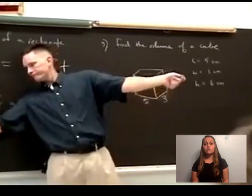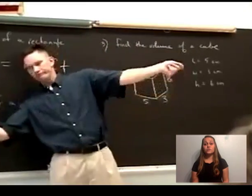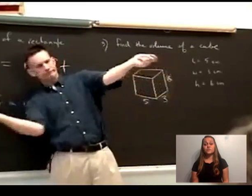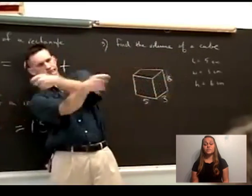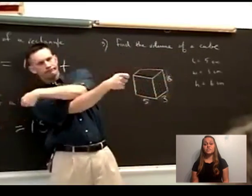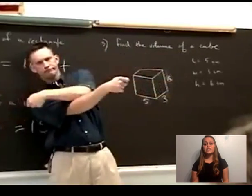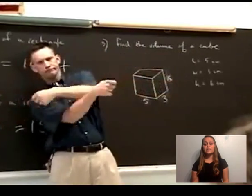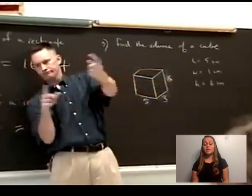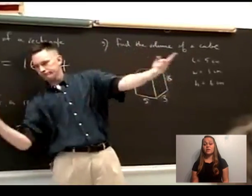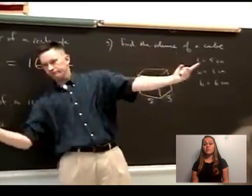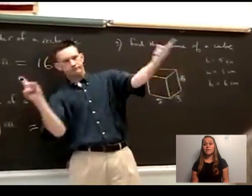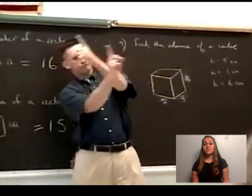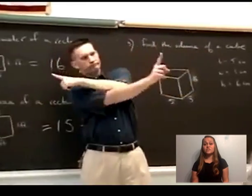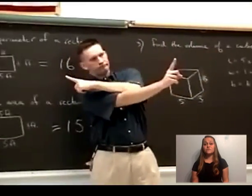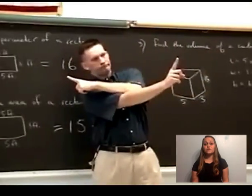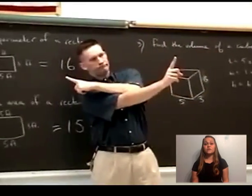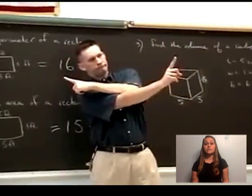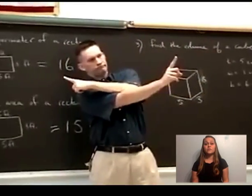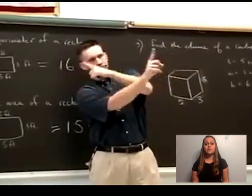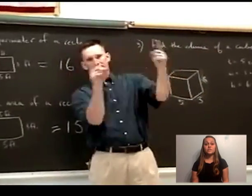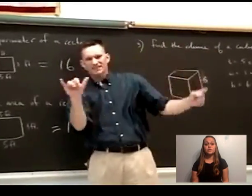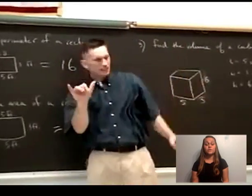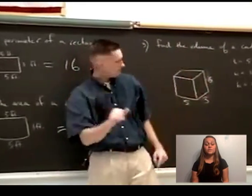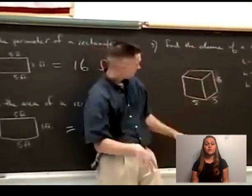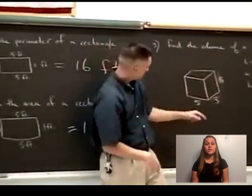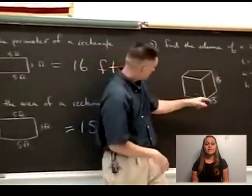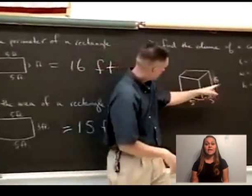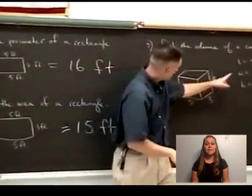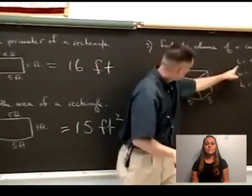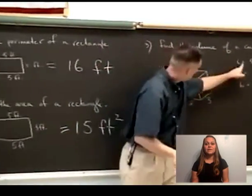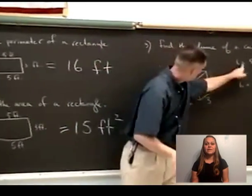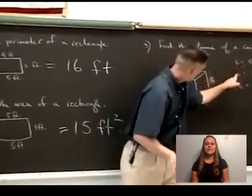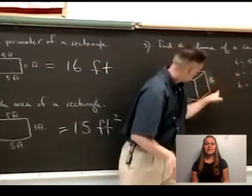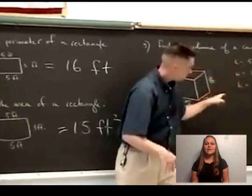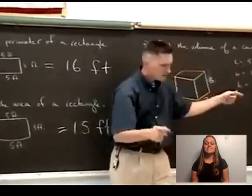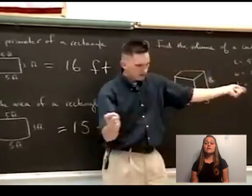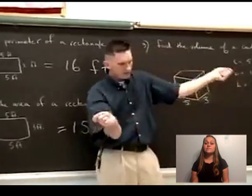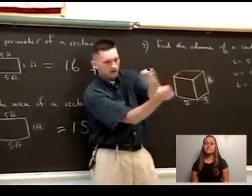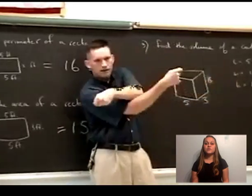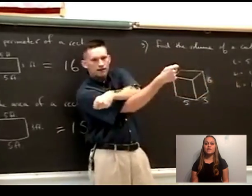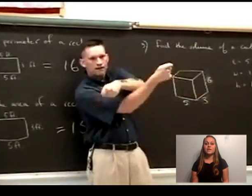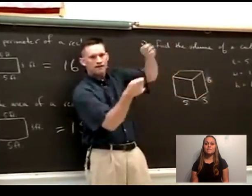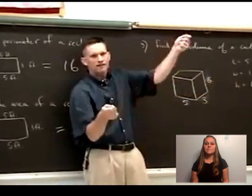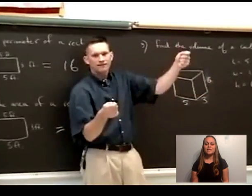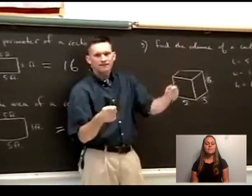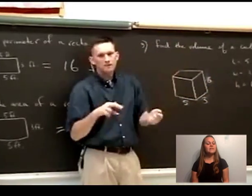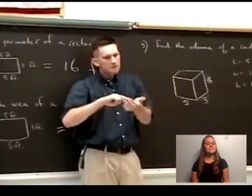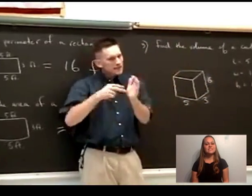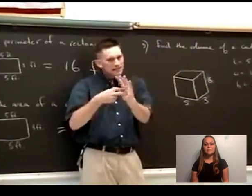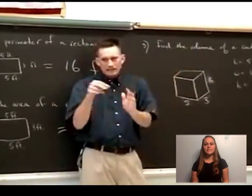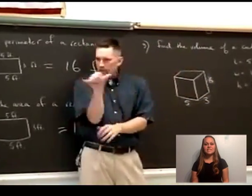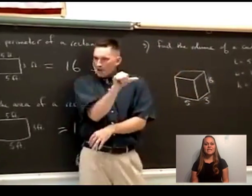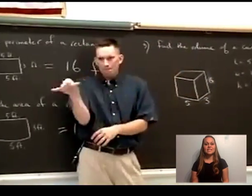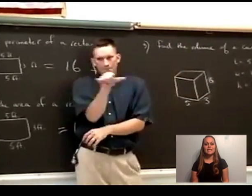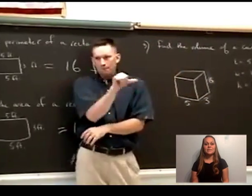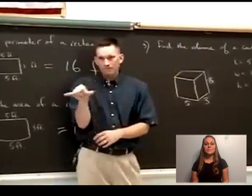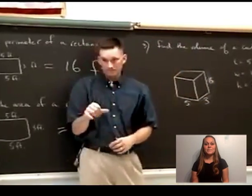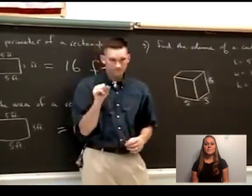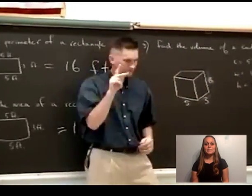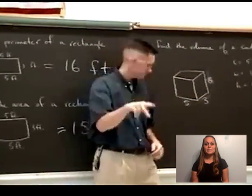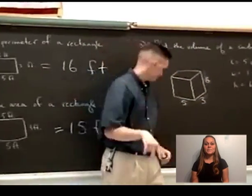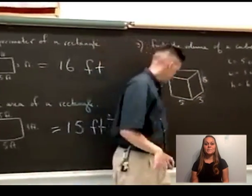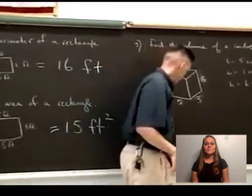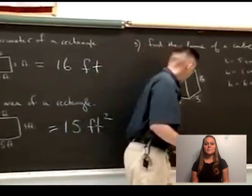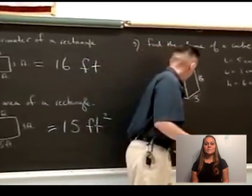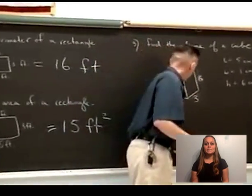the coach switches somebody on the bench for the person who was hurt in the game, it's substituting. It means the same exact thing.